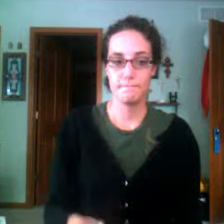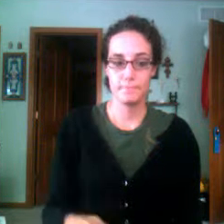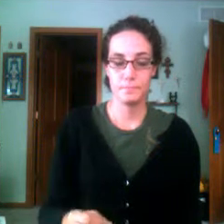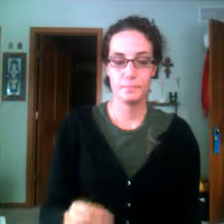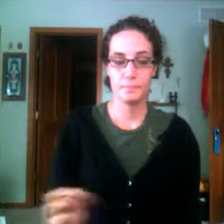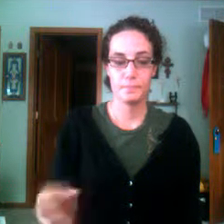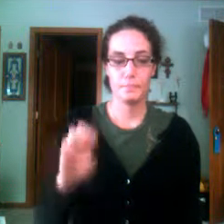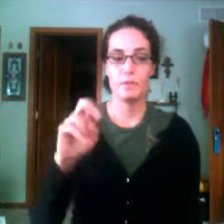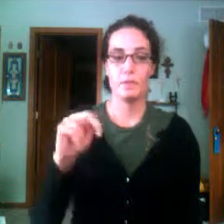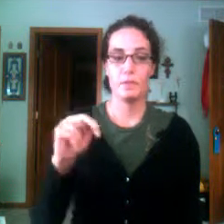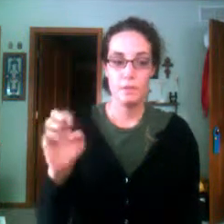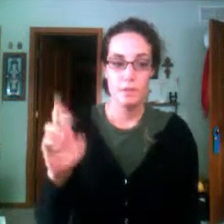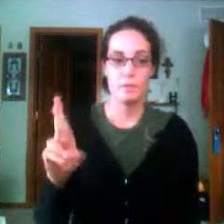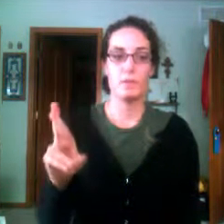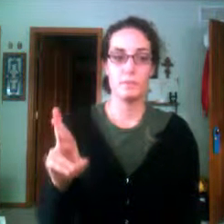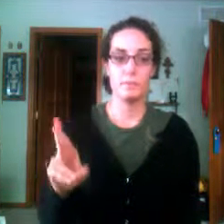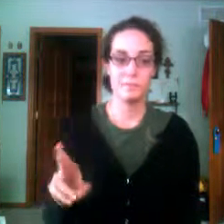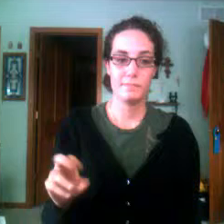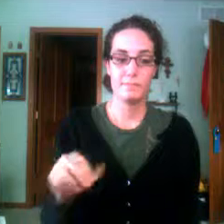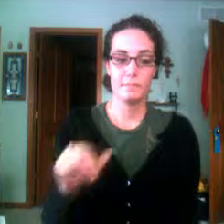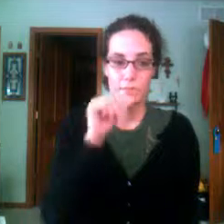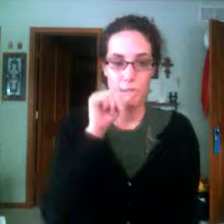enter when you want the calculator to display the answer.